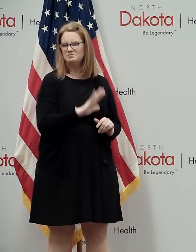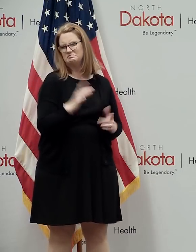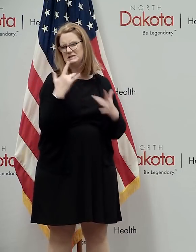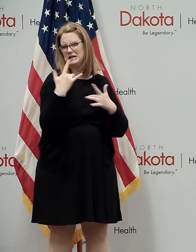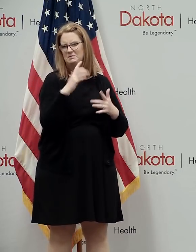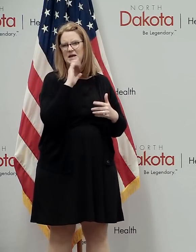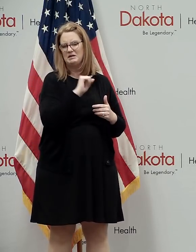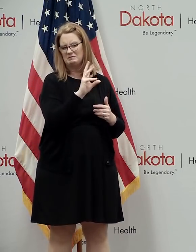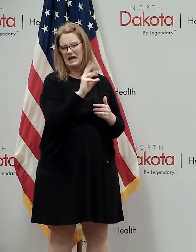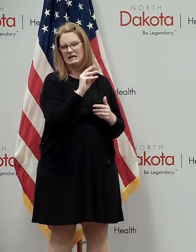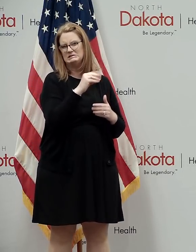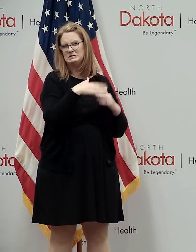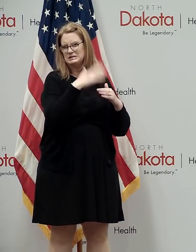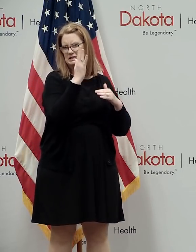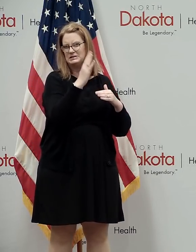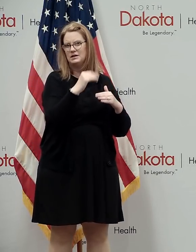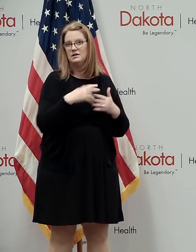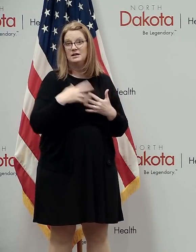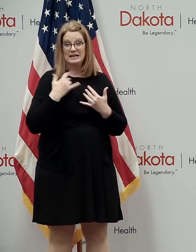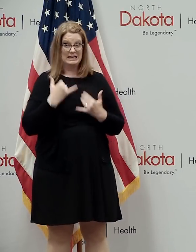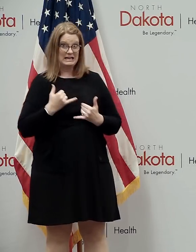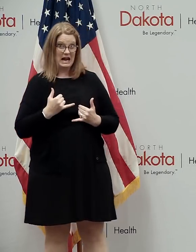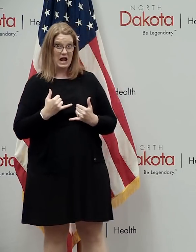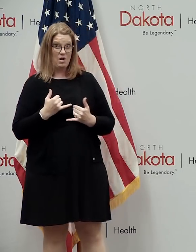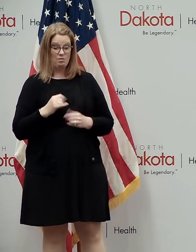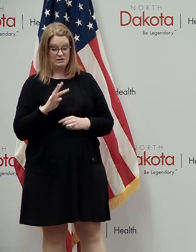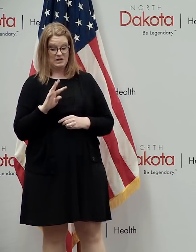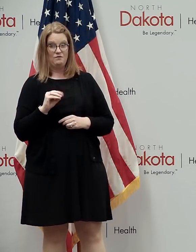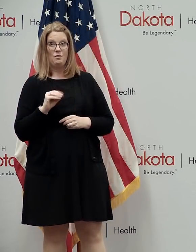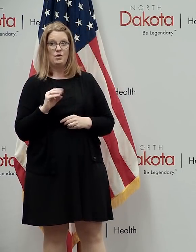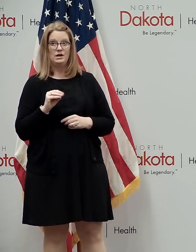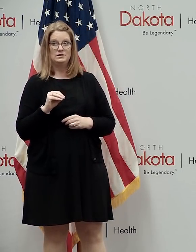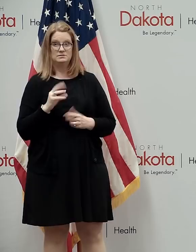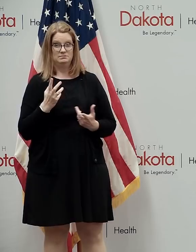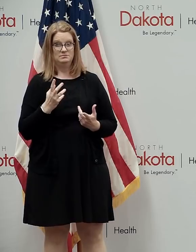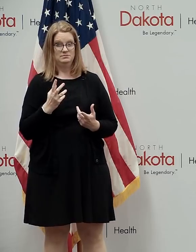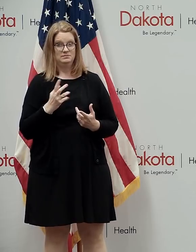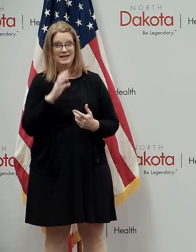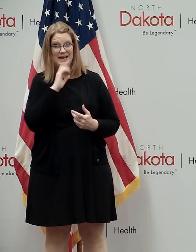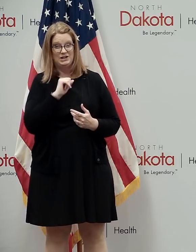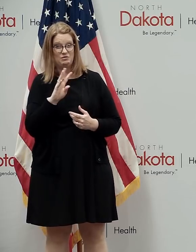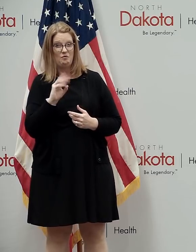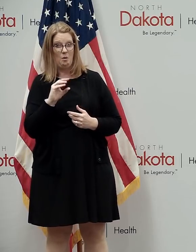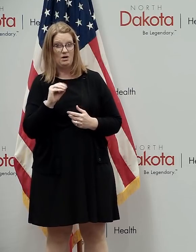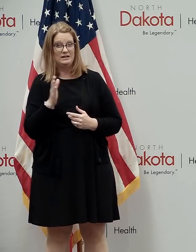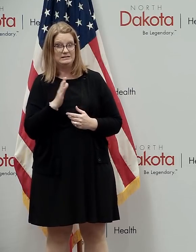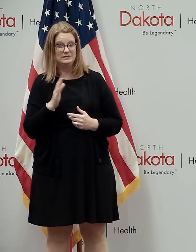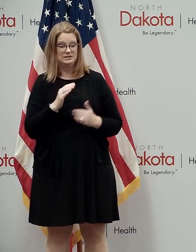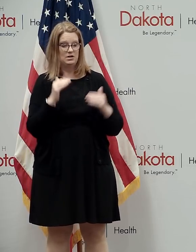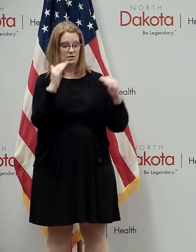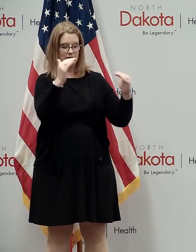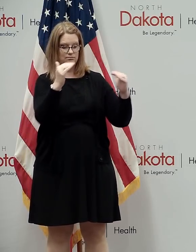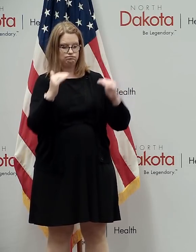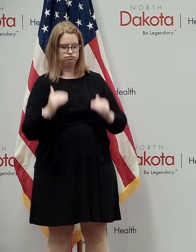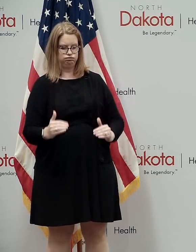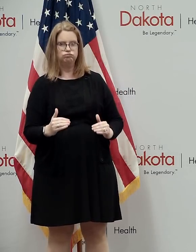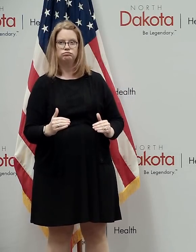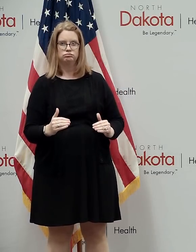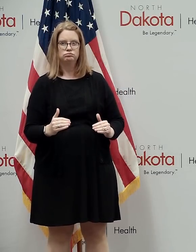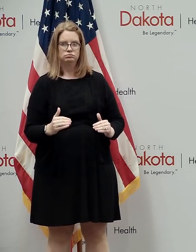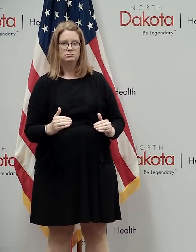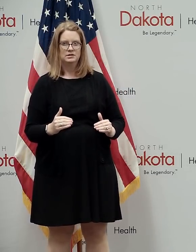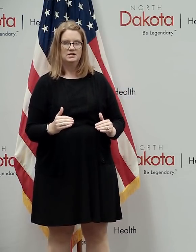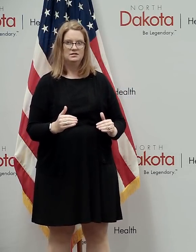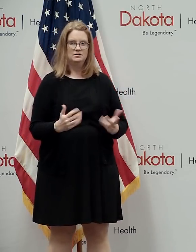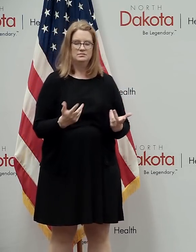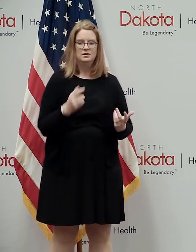March-April timeframe. Now the average age of the case is in the 40s, so it's dropped by a generation, almost 20 years.